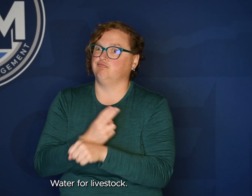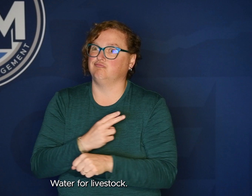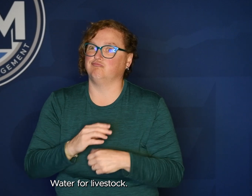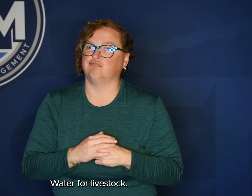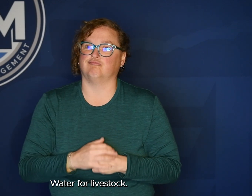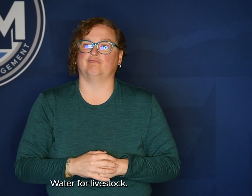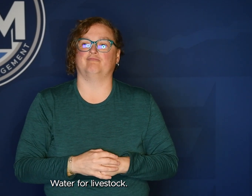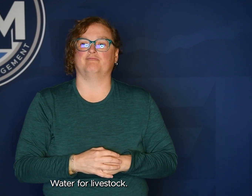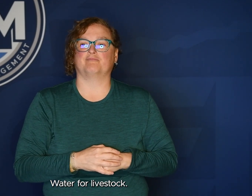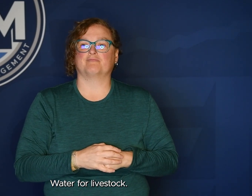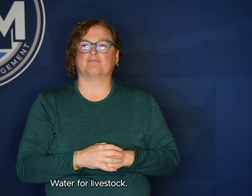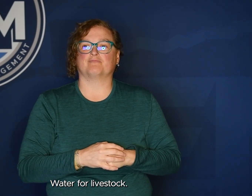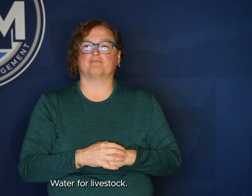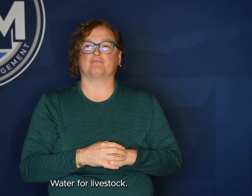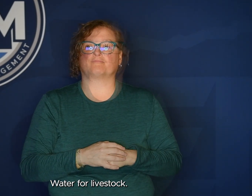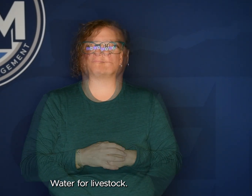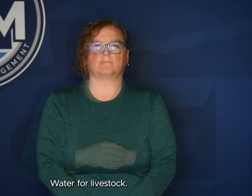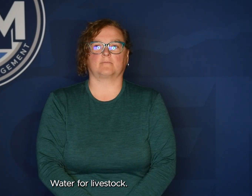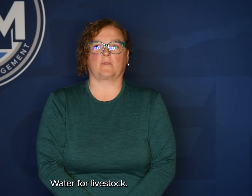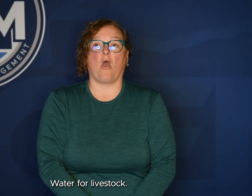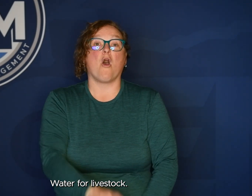Water for livestock.